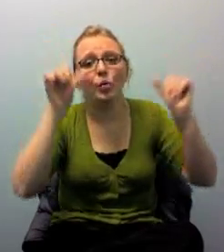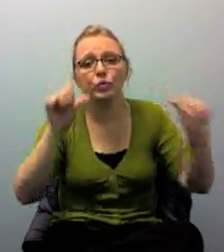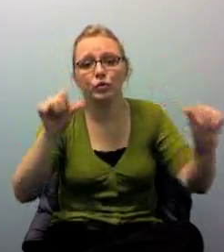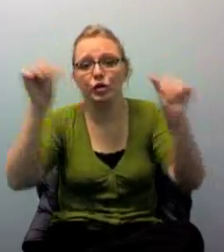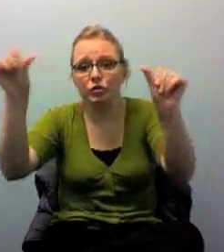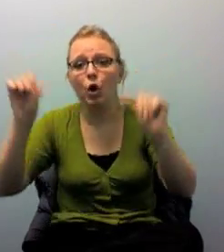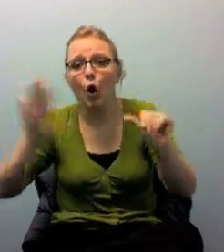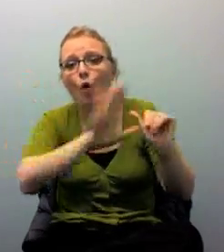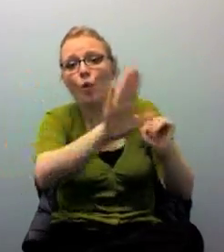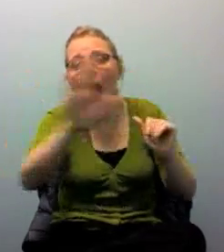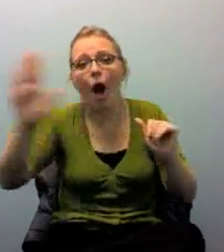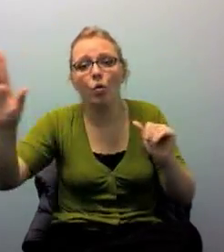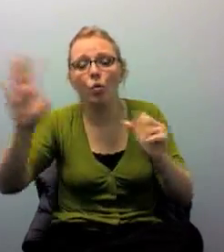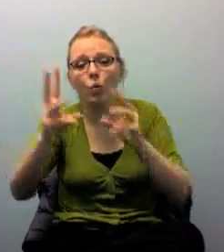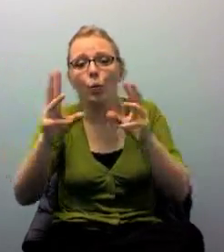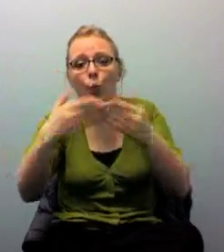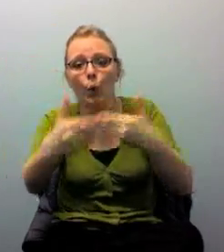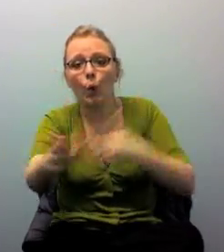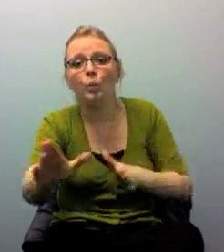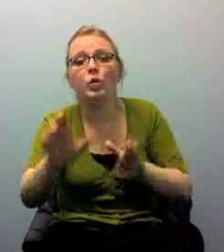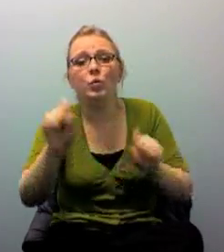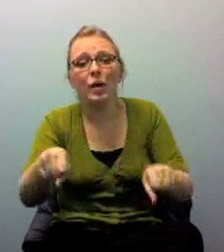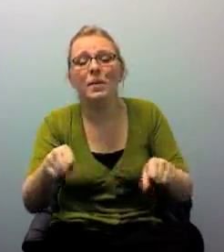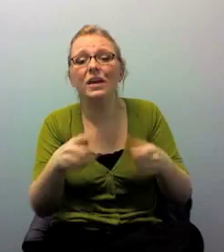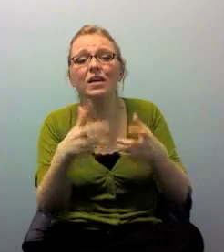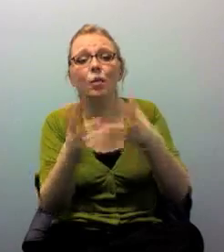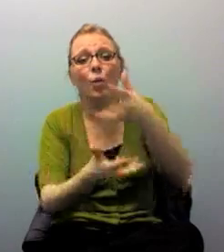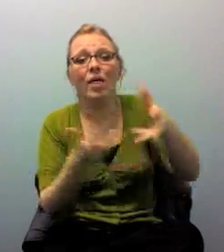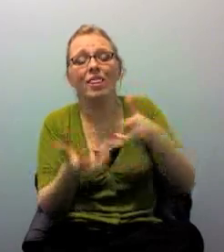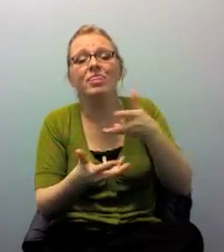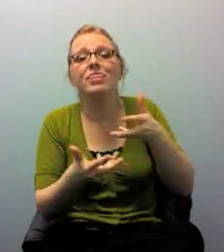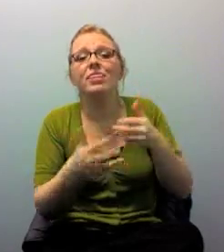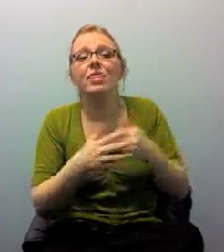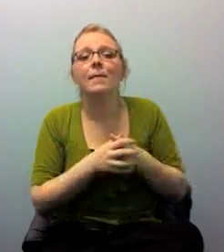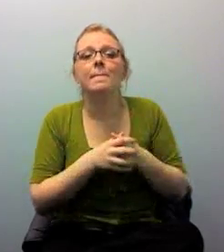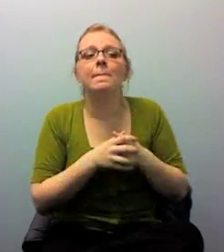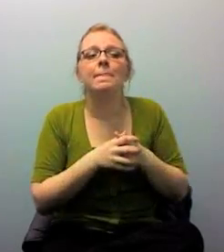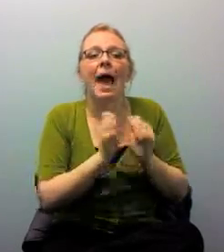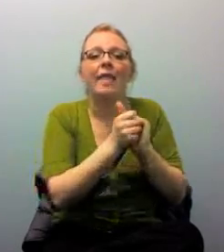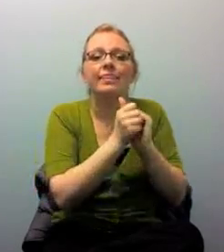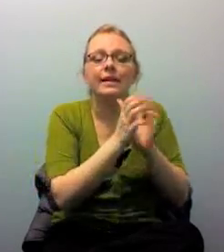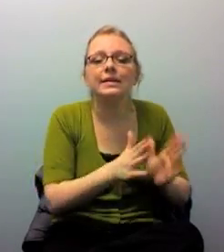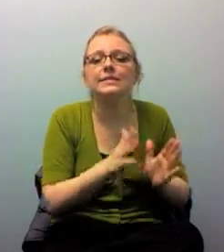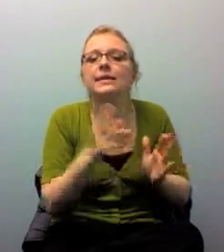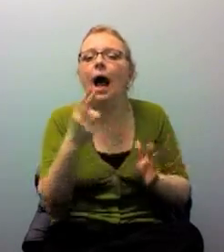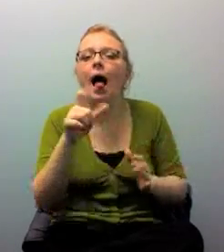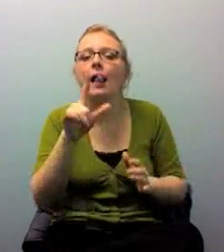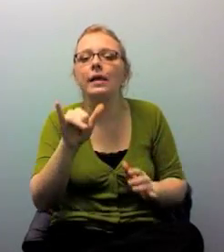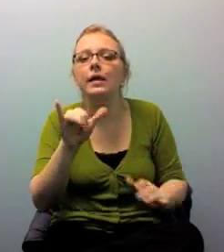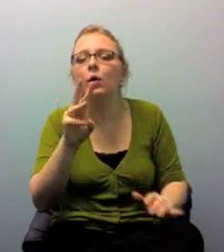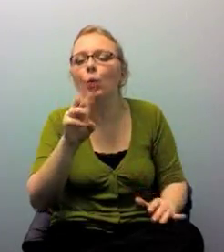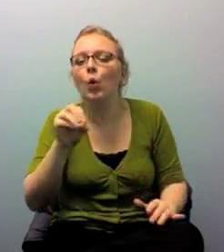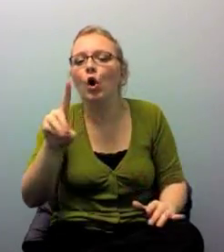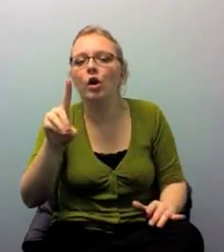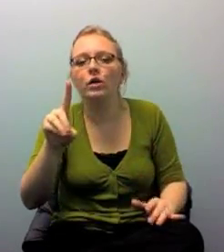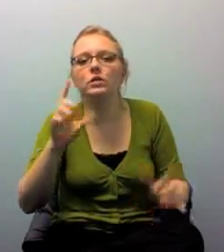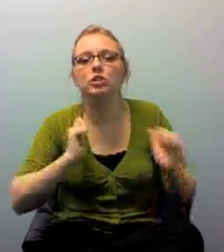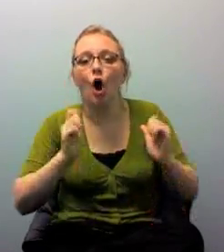can be of athletes, of musicians, Hollywood stars, whatever, anything that might generate